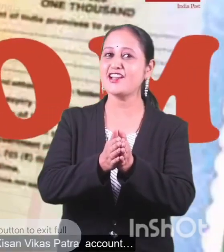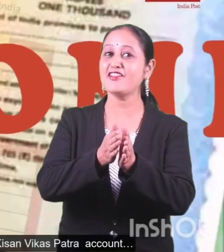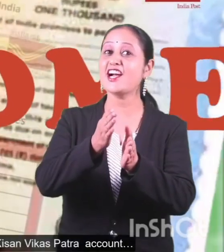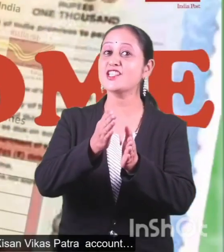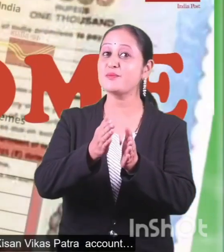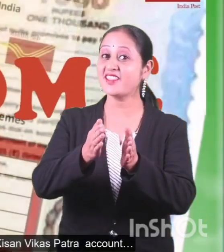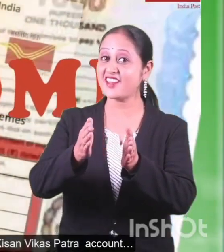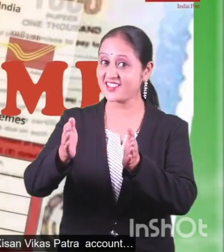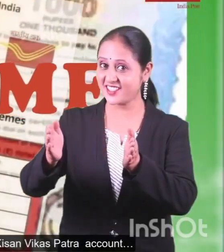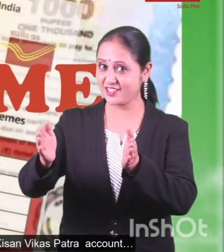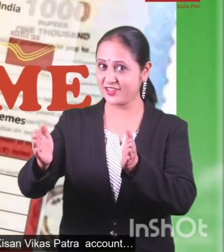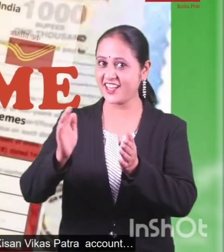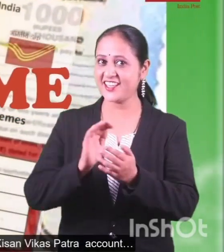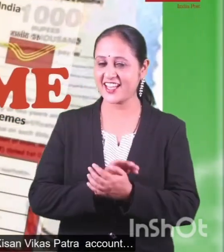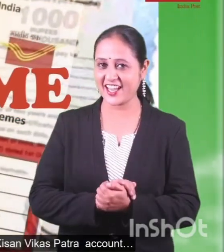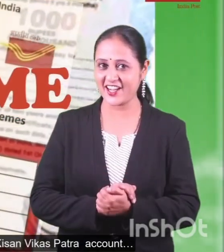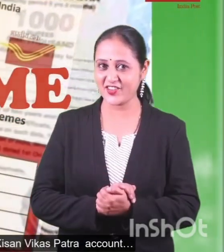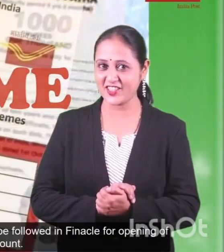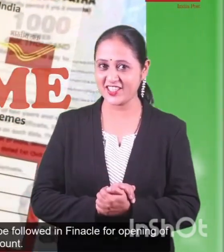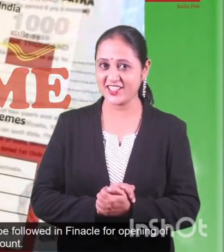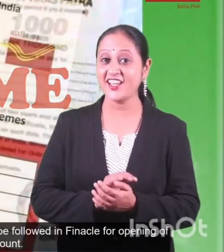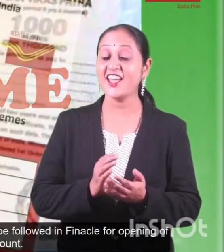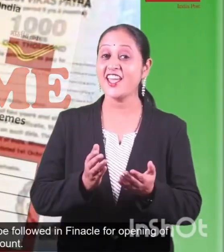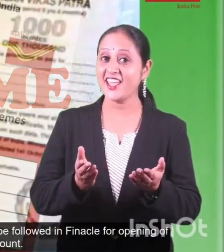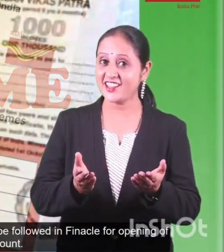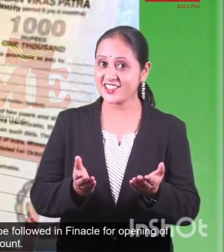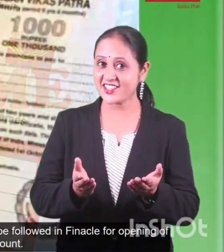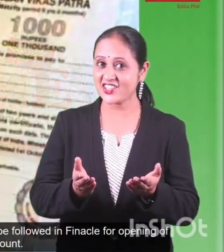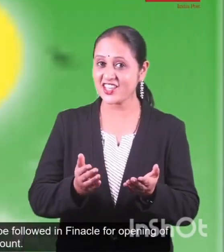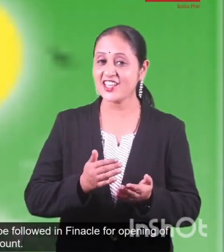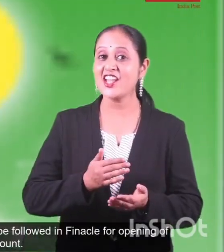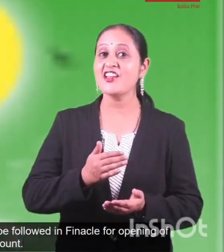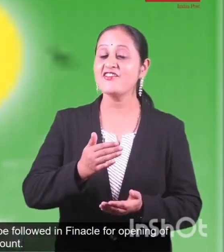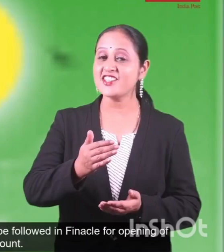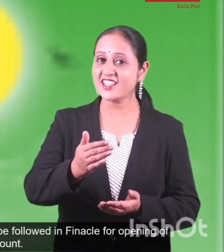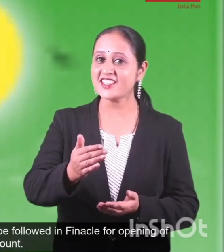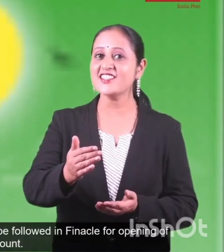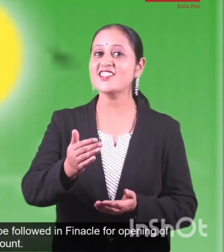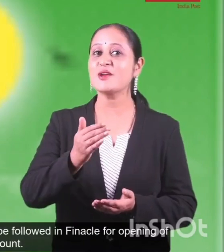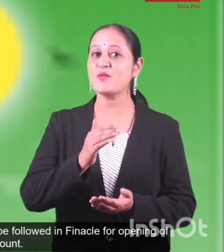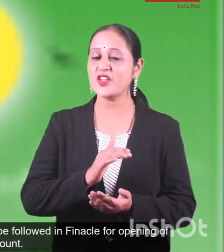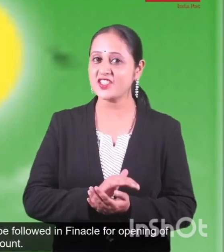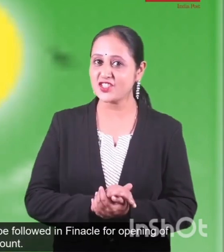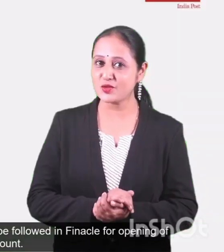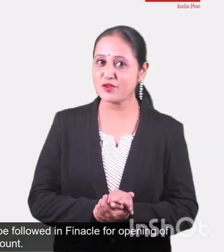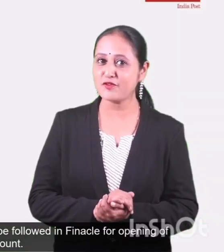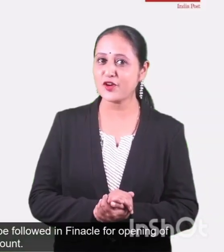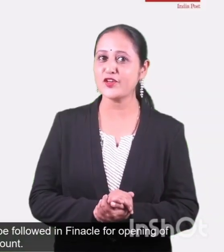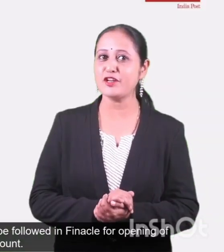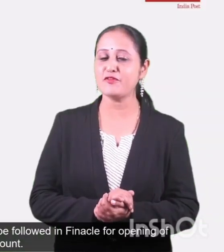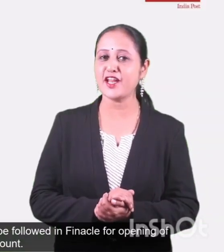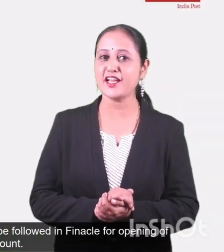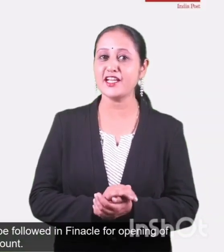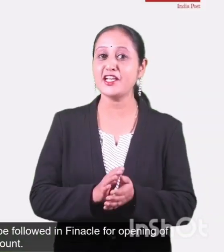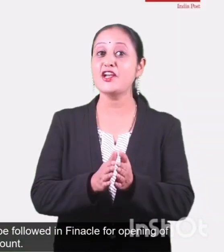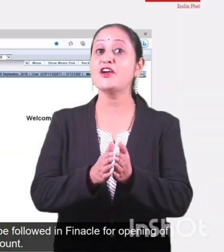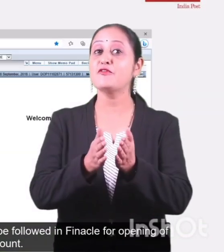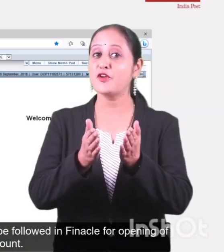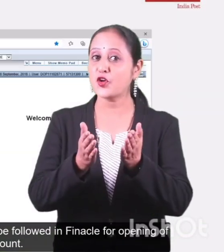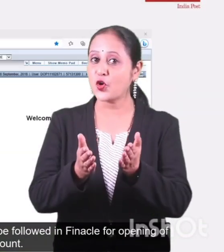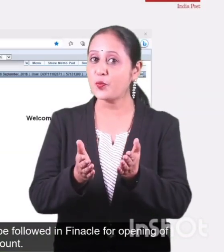the session on Kisan Vikas Patra certificate account. In this session, we shall discuss the procedure to be followed